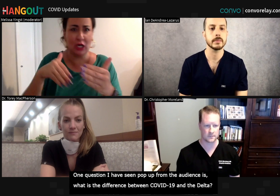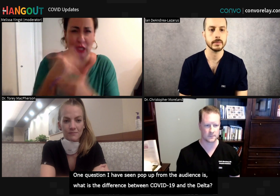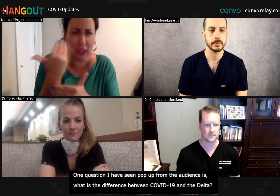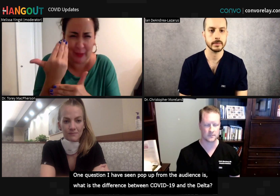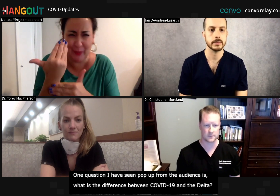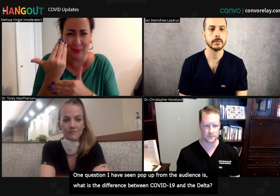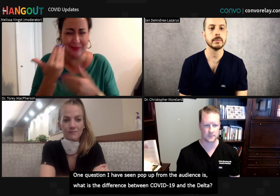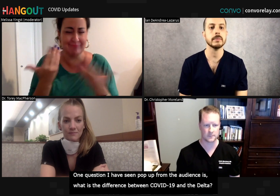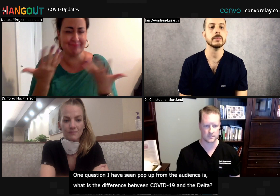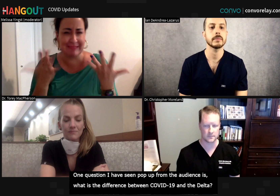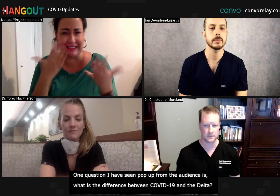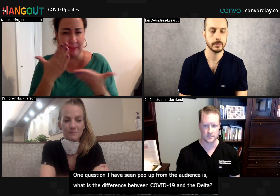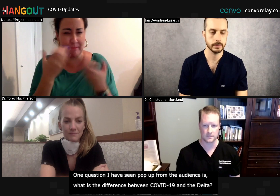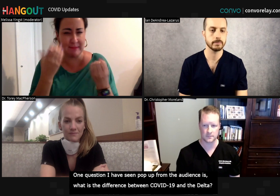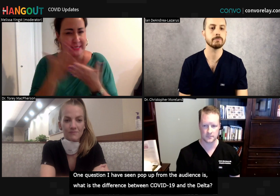or is it a completely new